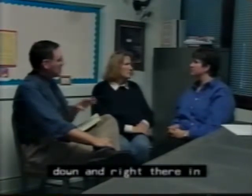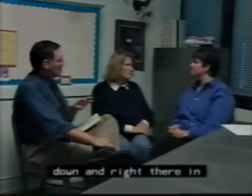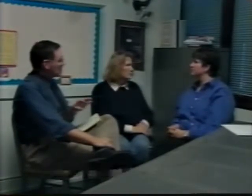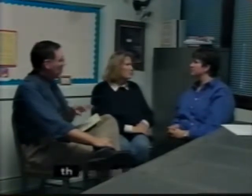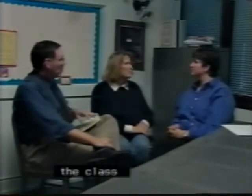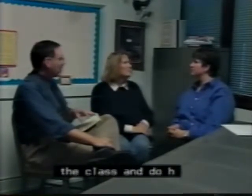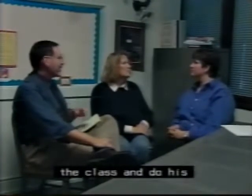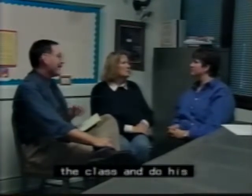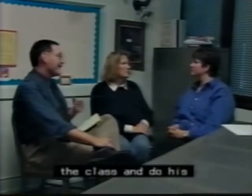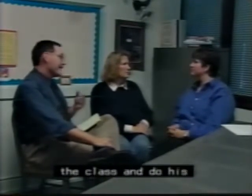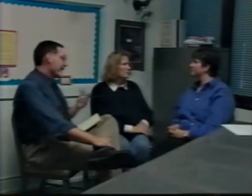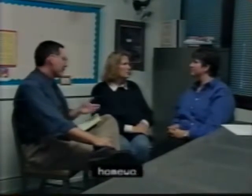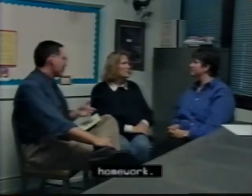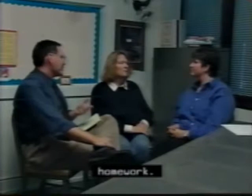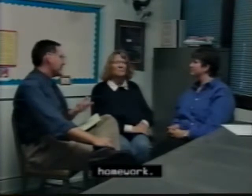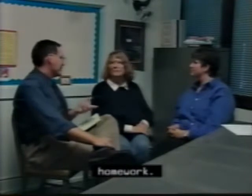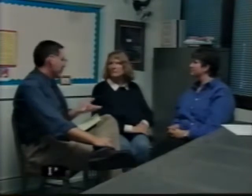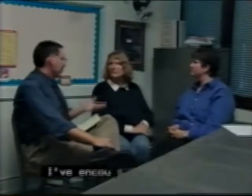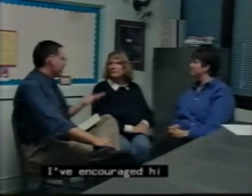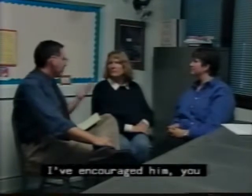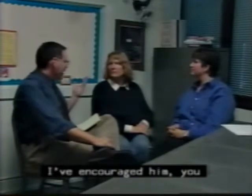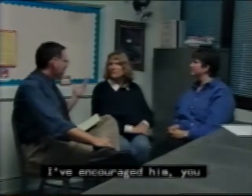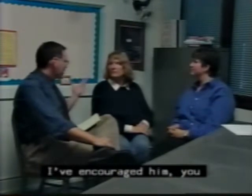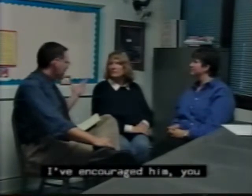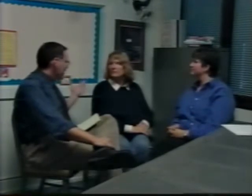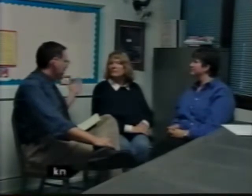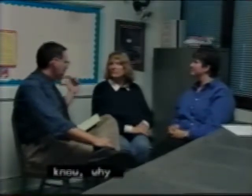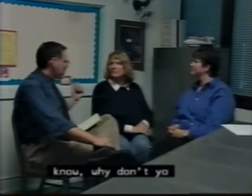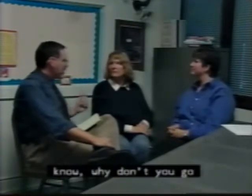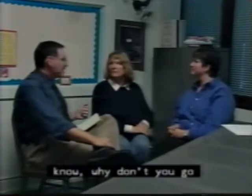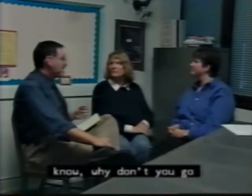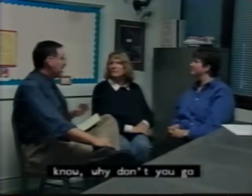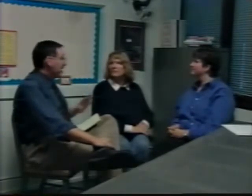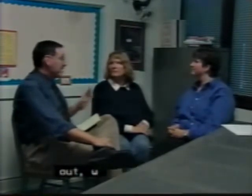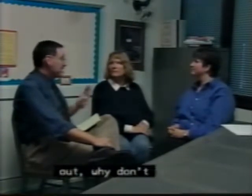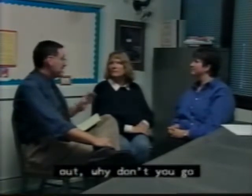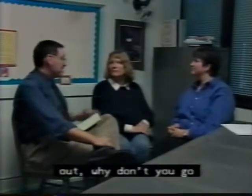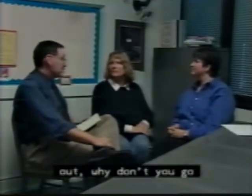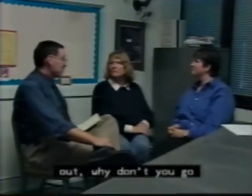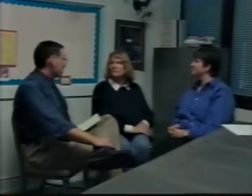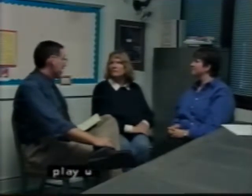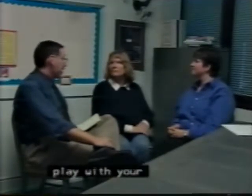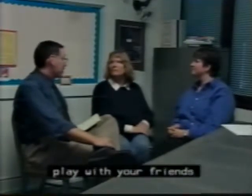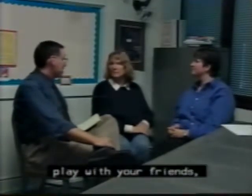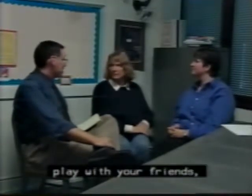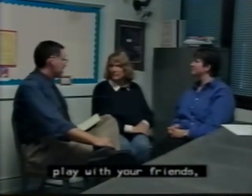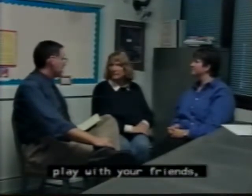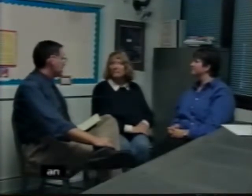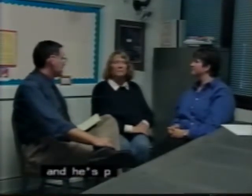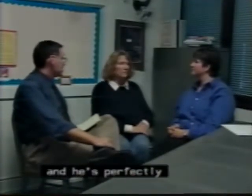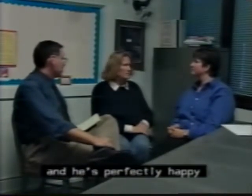do his homework. Mm-hmm. I've encouraged him, you know, why don't you go out, why don't you play, be with your friends, and he's perfectly happy to sit there and finish his